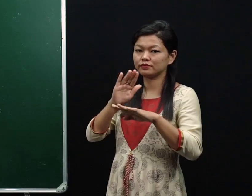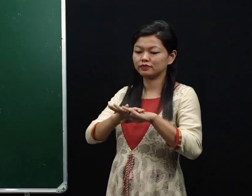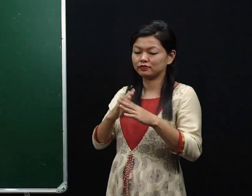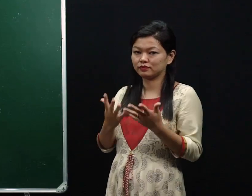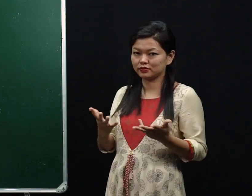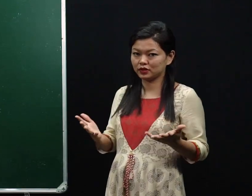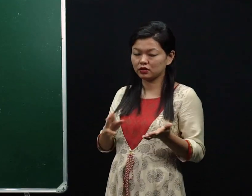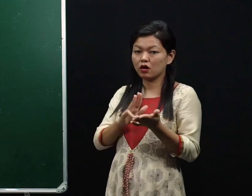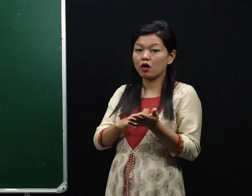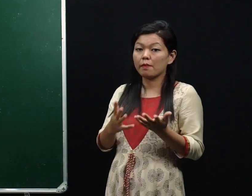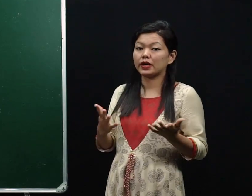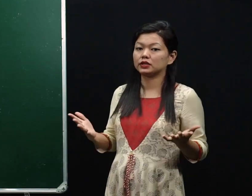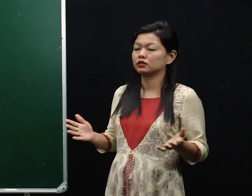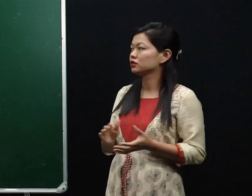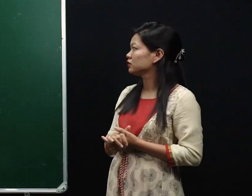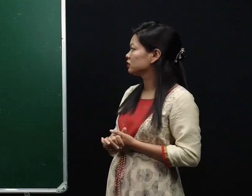Metals